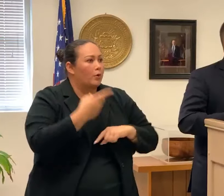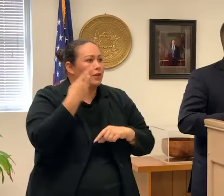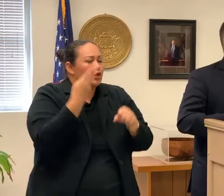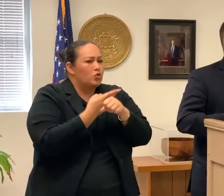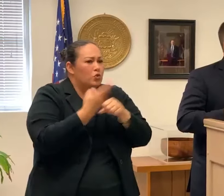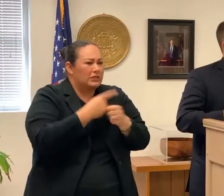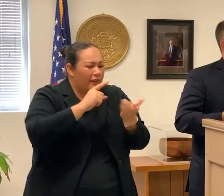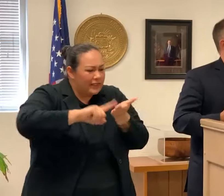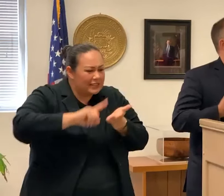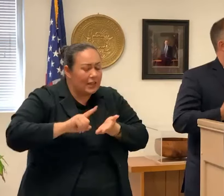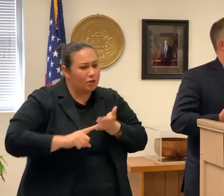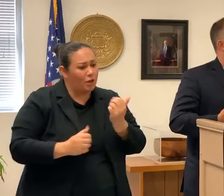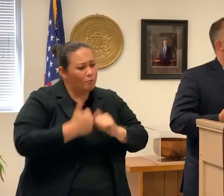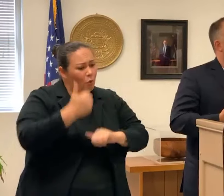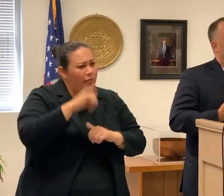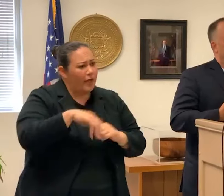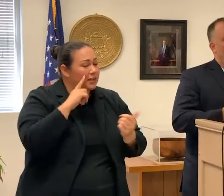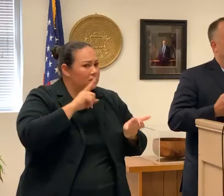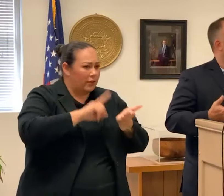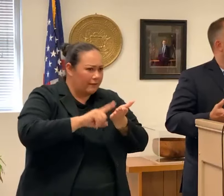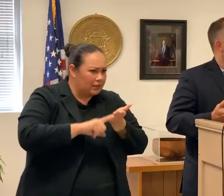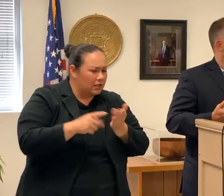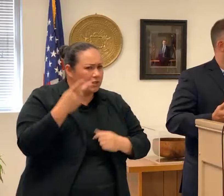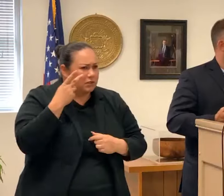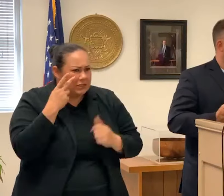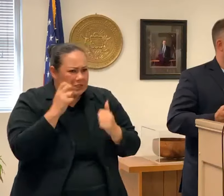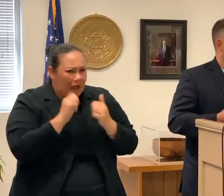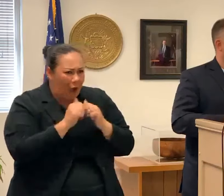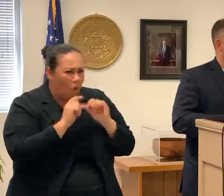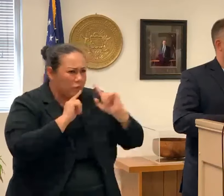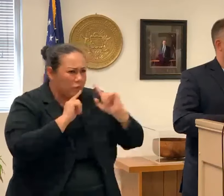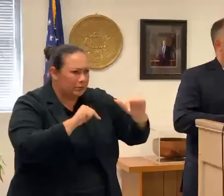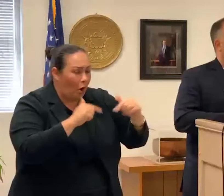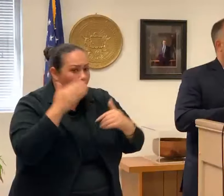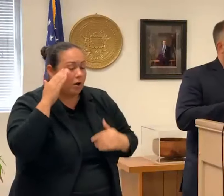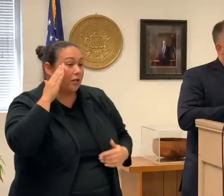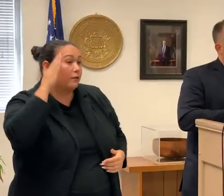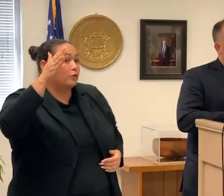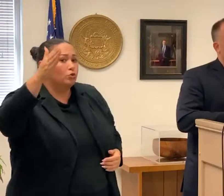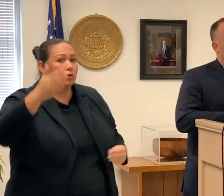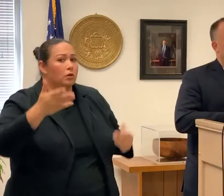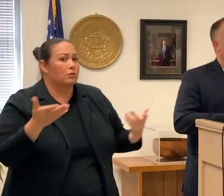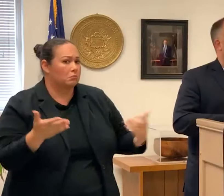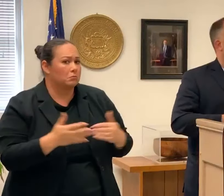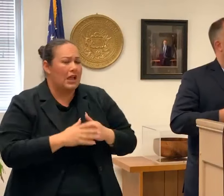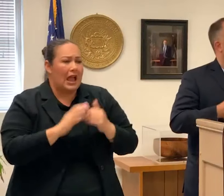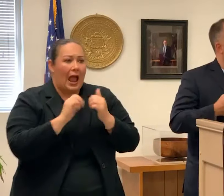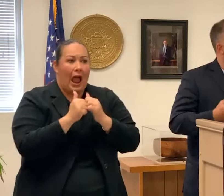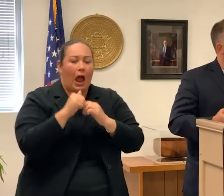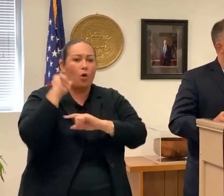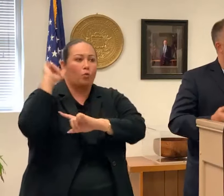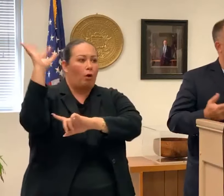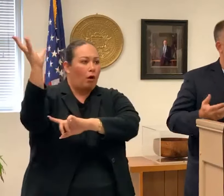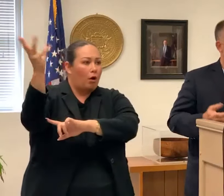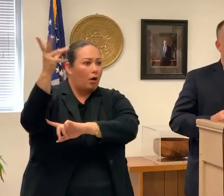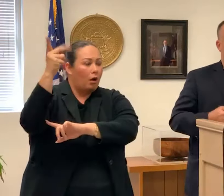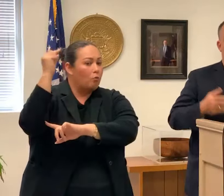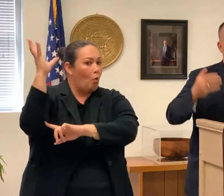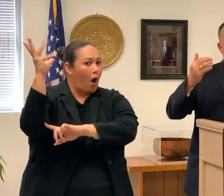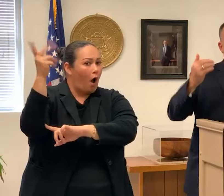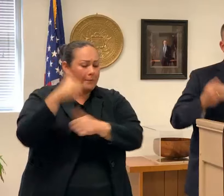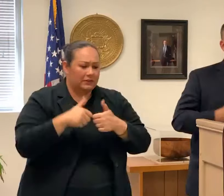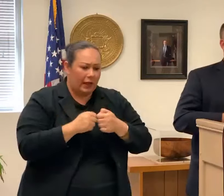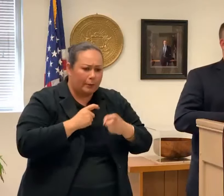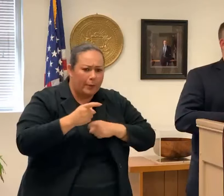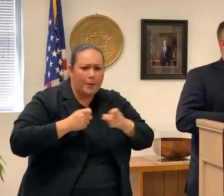investigations, most of that is investigating how we can better respond going forward, how we will use sirens, how we will use text messages,